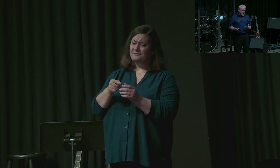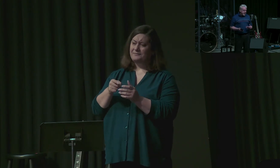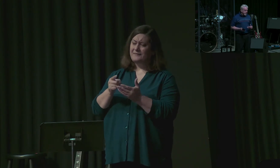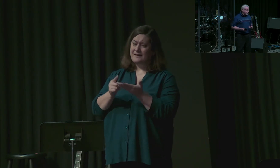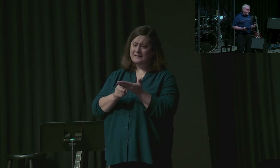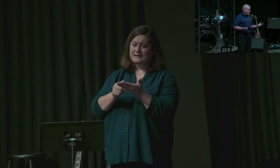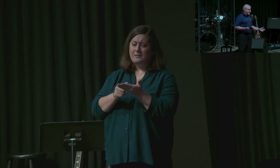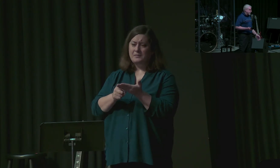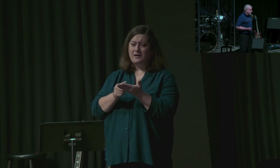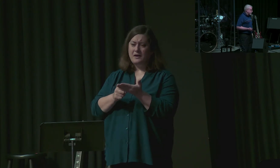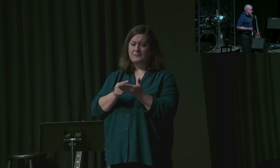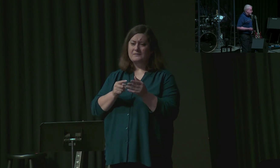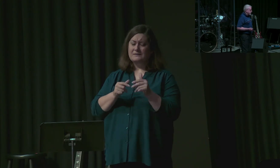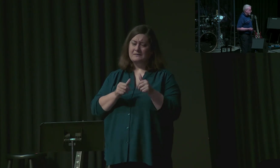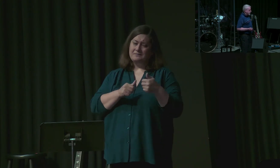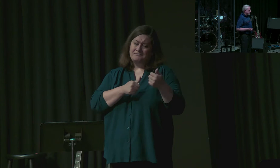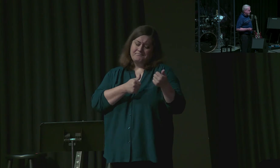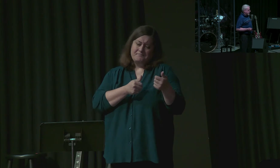just become